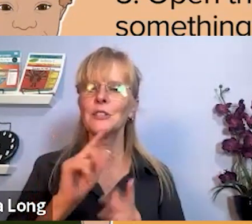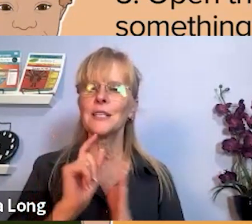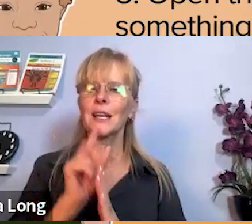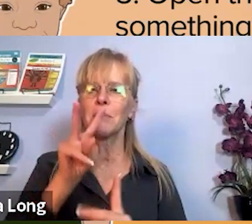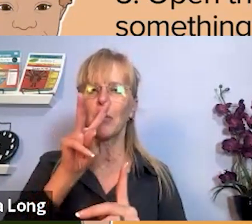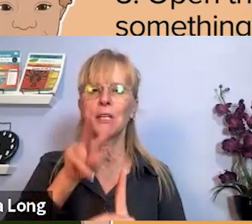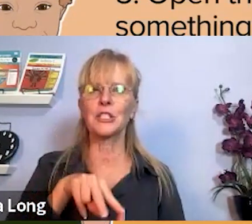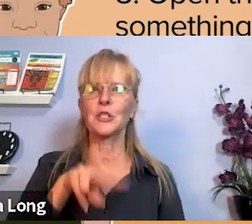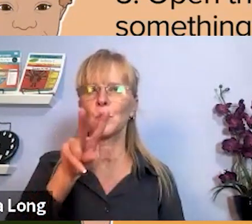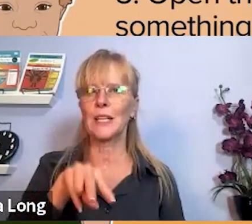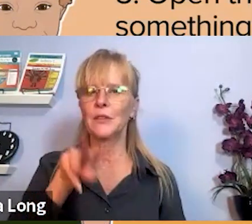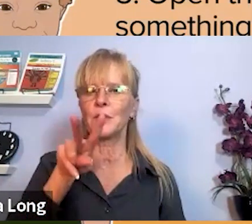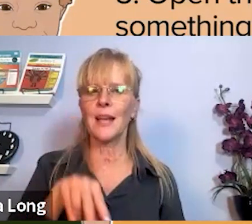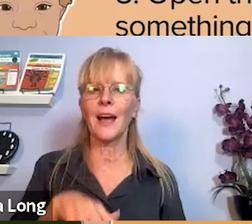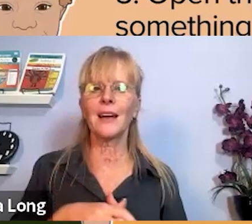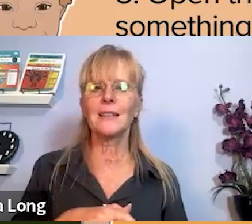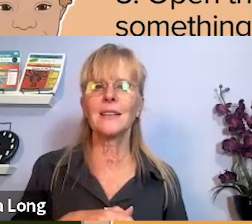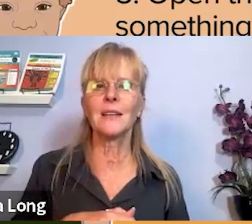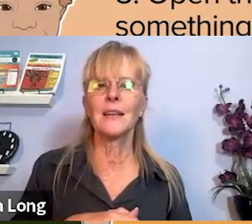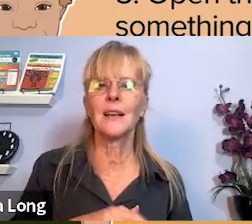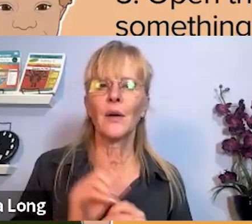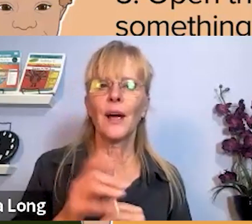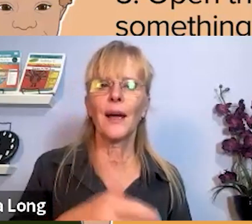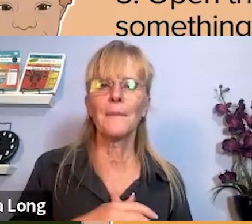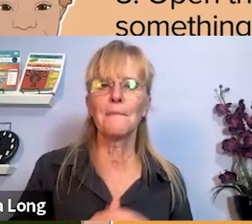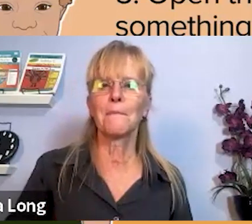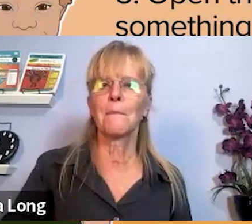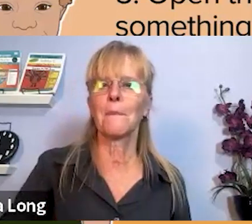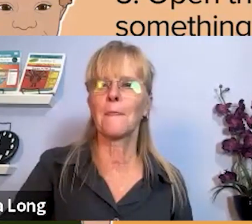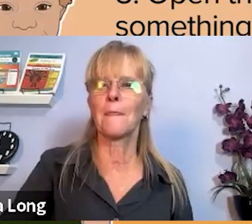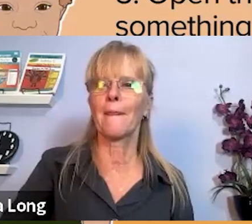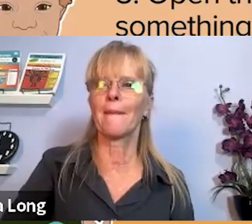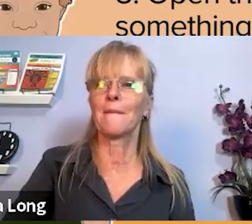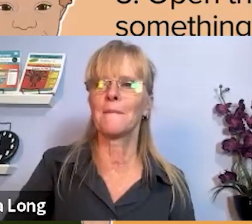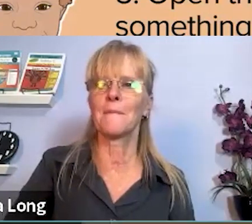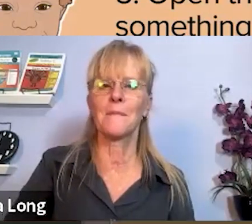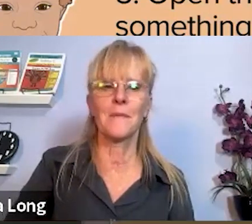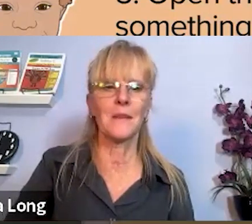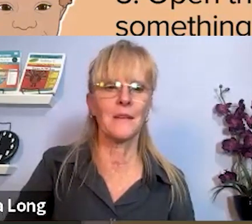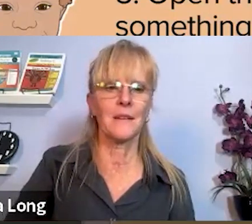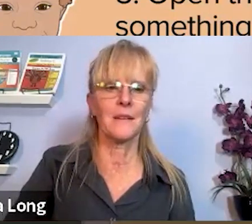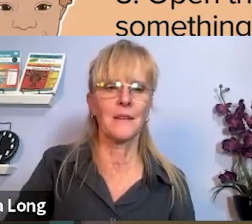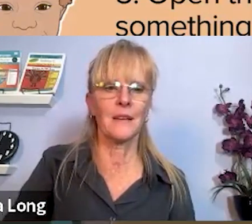for. I'll let you take a moment and just read through that, okay?